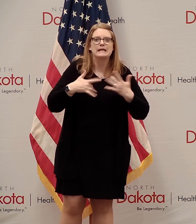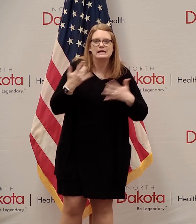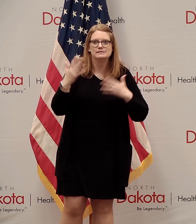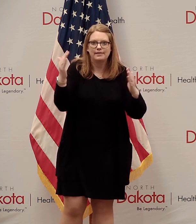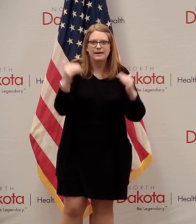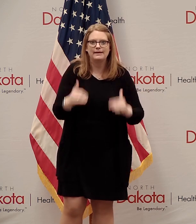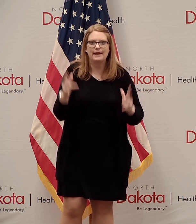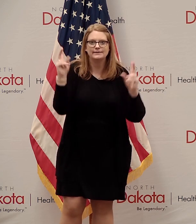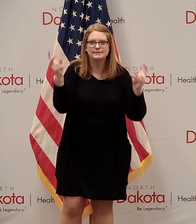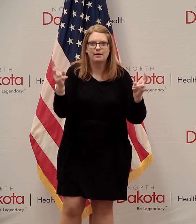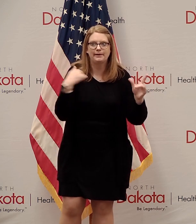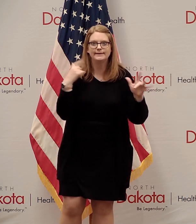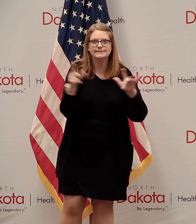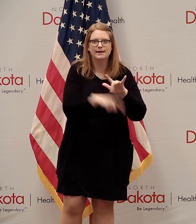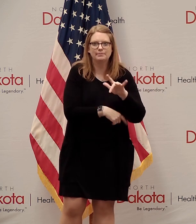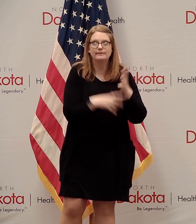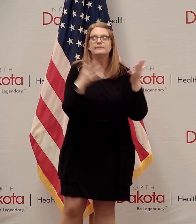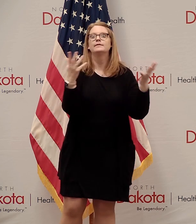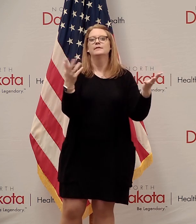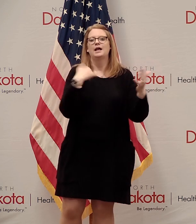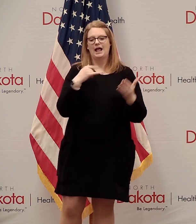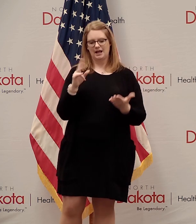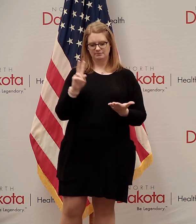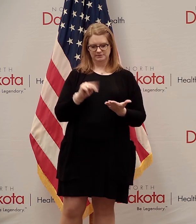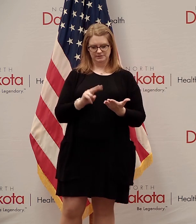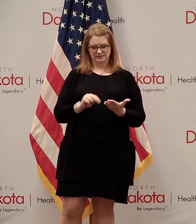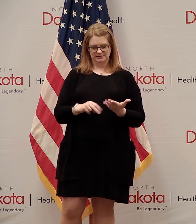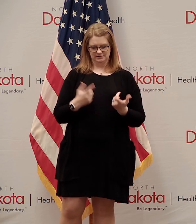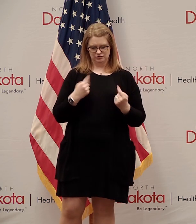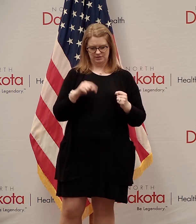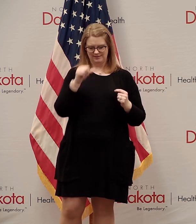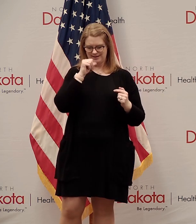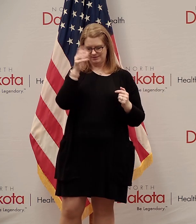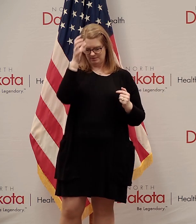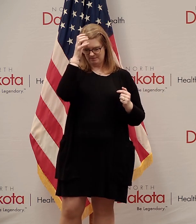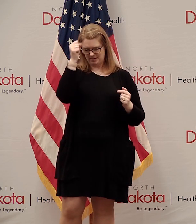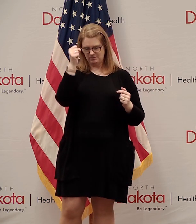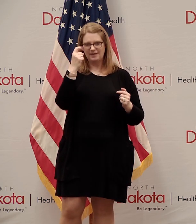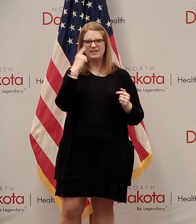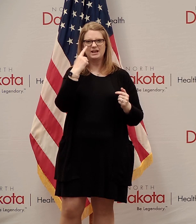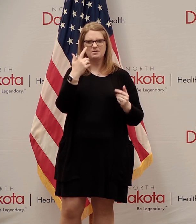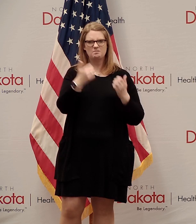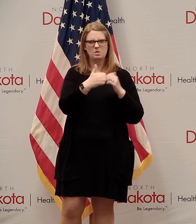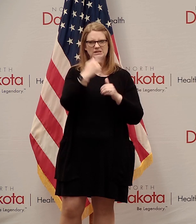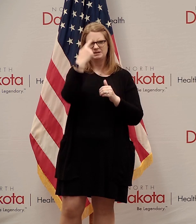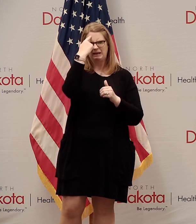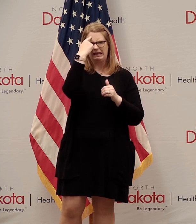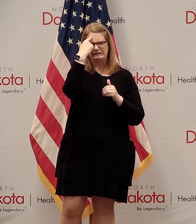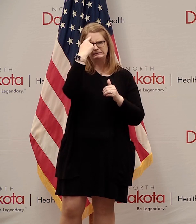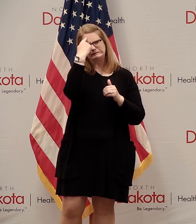to the next topic. I'm looking for it right now, so I don't have to do it from memory, but I think I have most of it in my head.